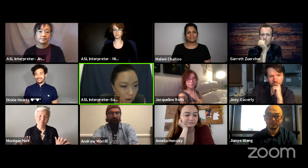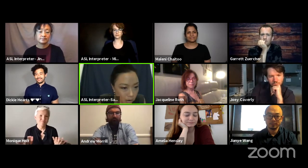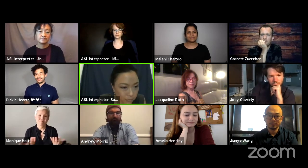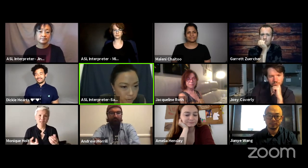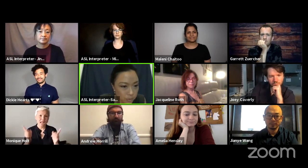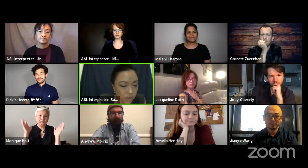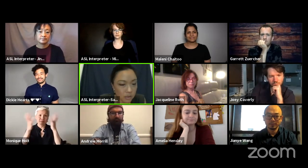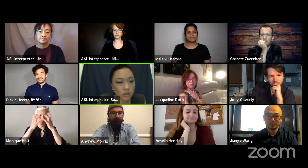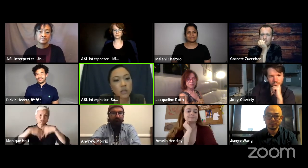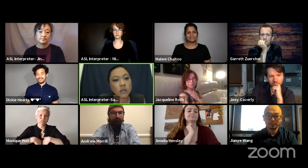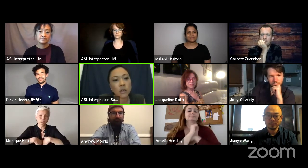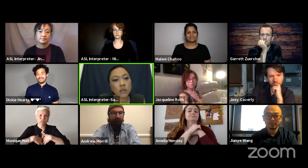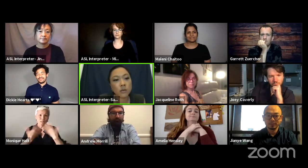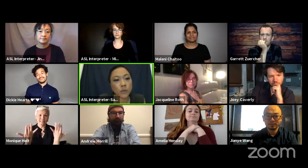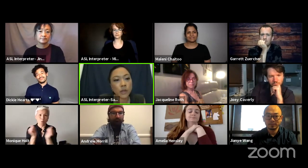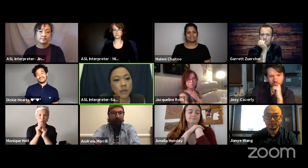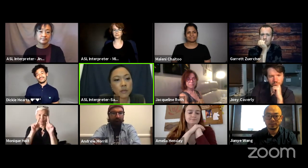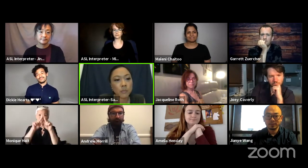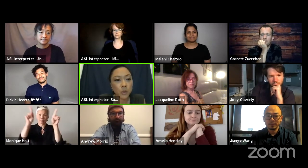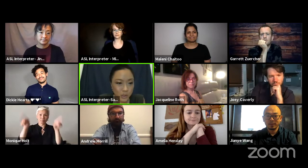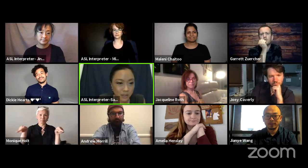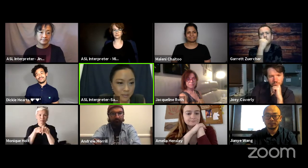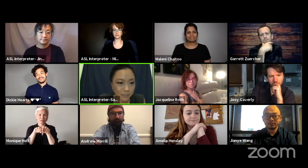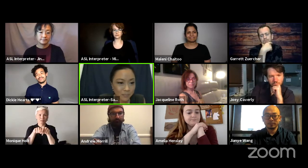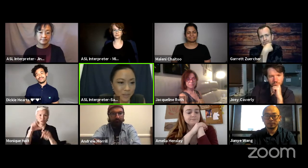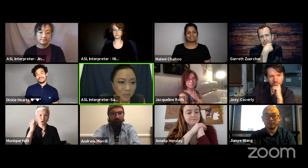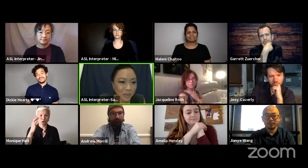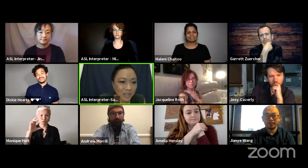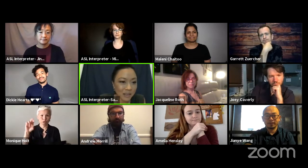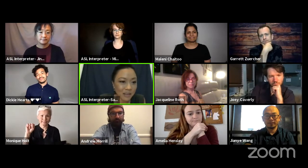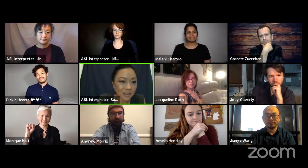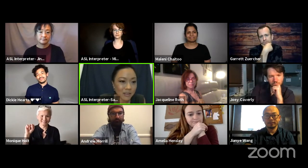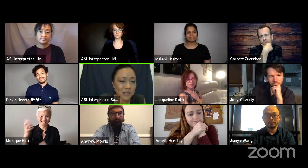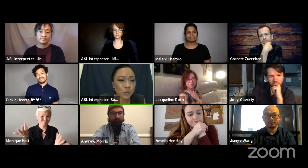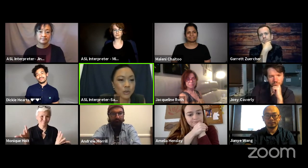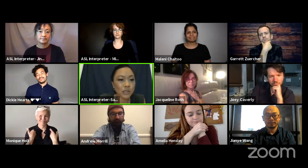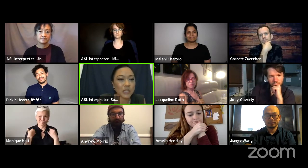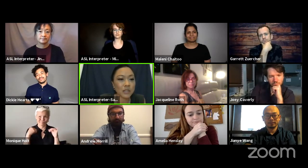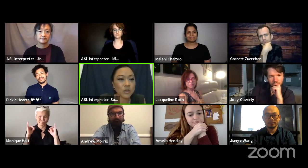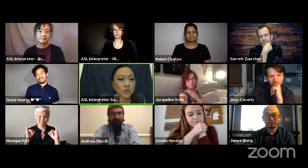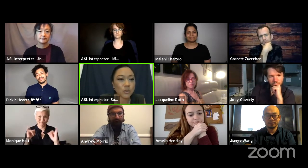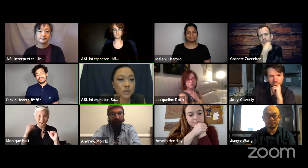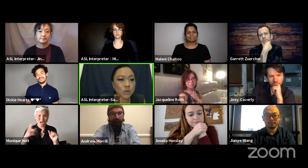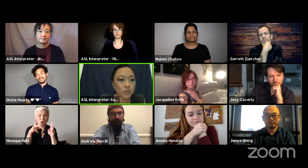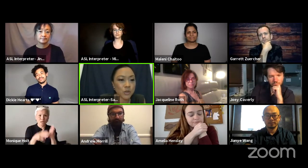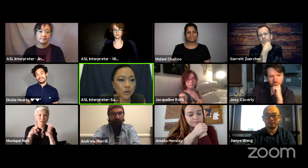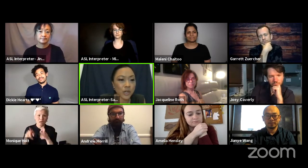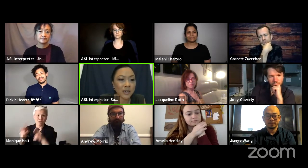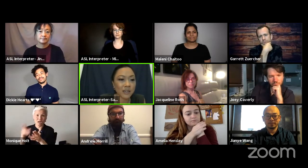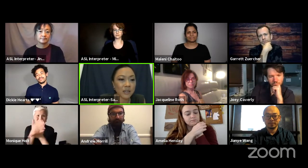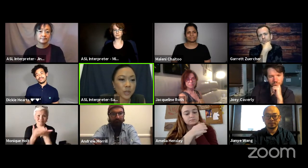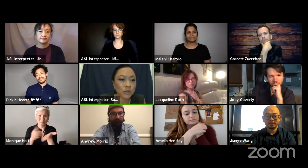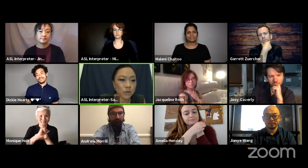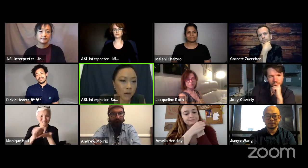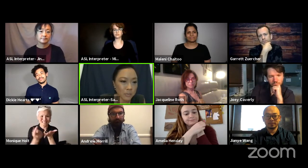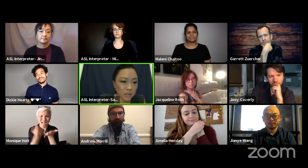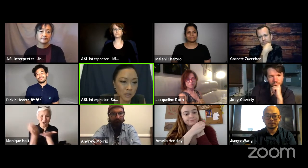choreography to it with music. But since we were limited to the Zoom screen, we dropped some of